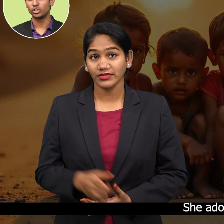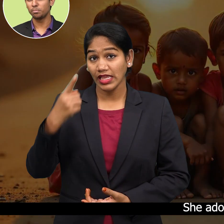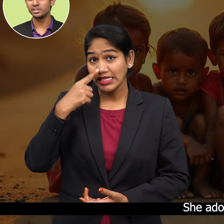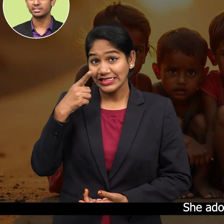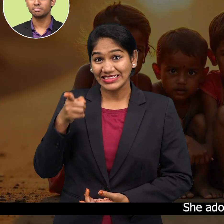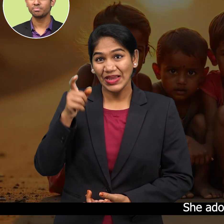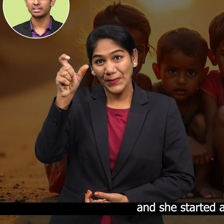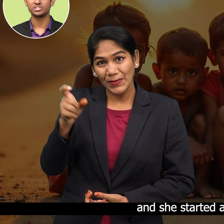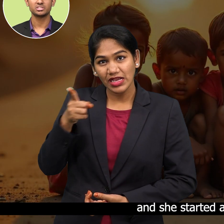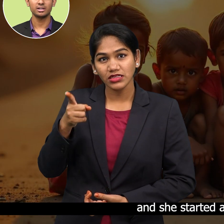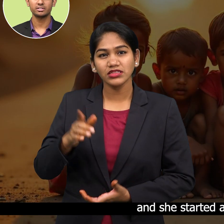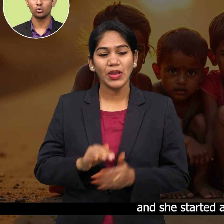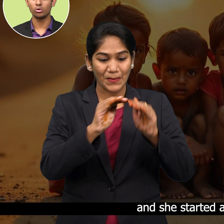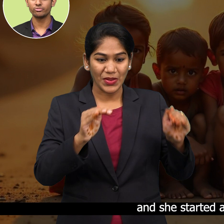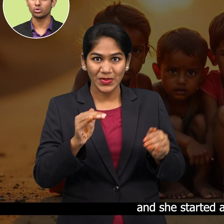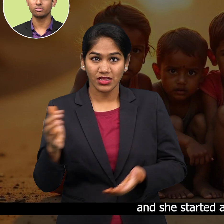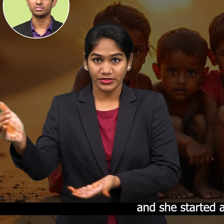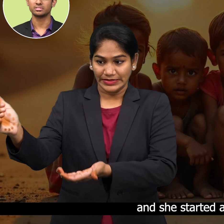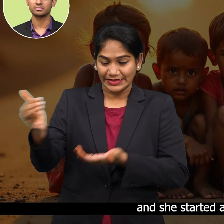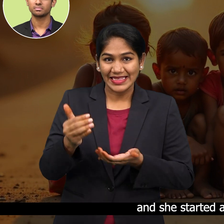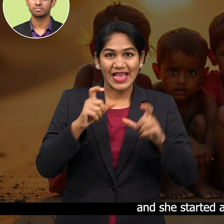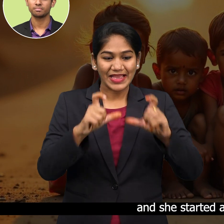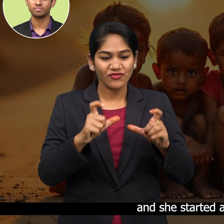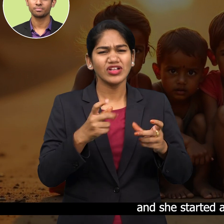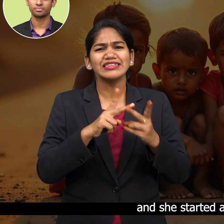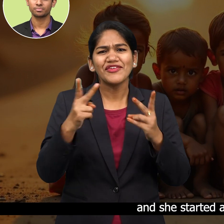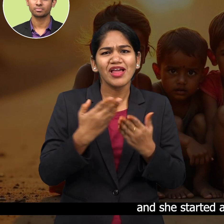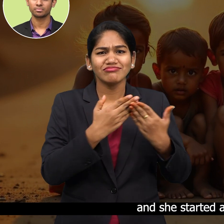She adopted them and she started a home for orphans.